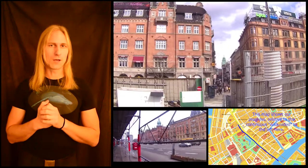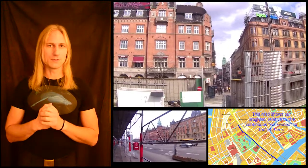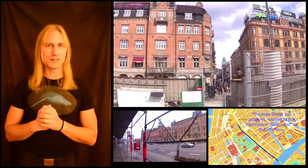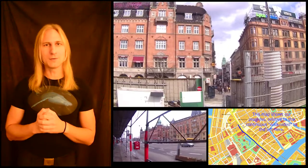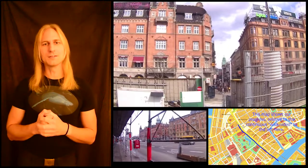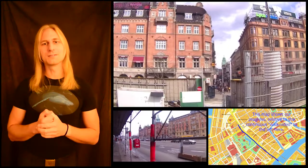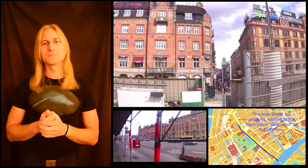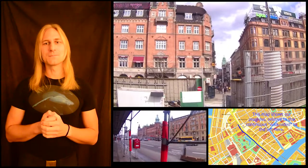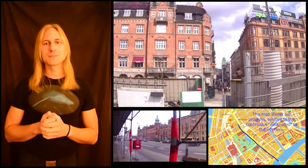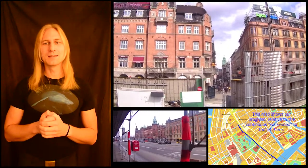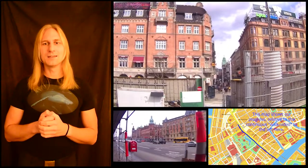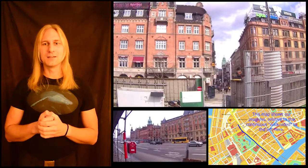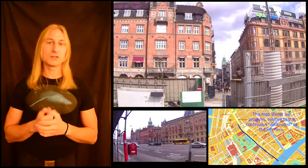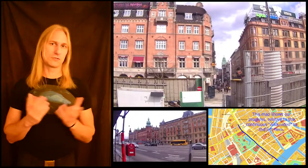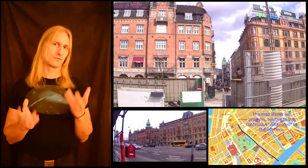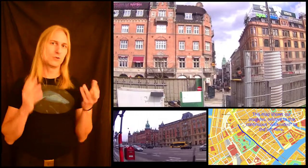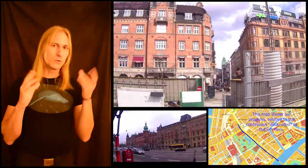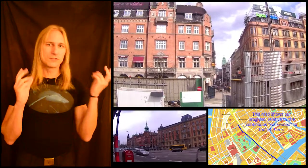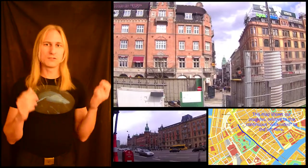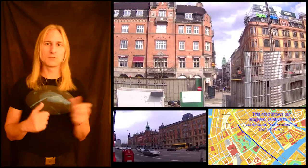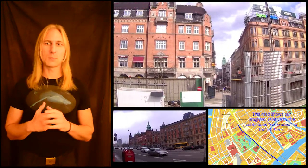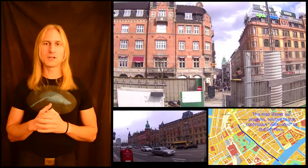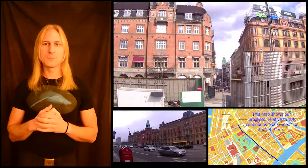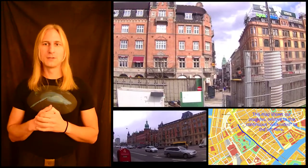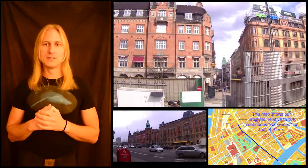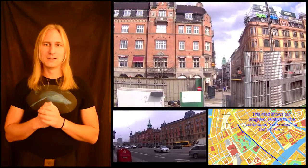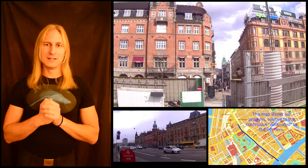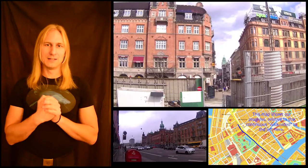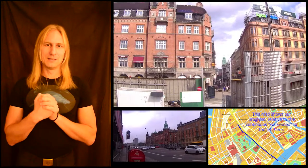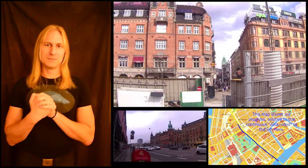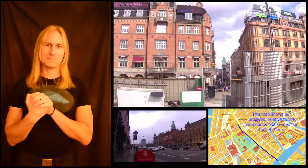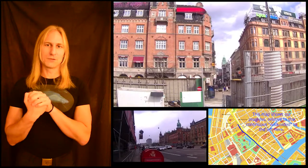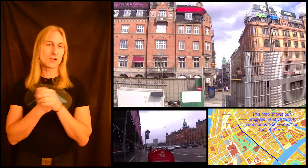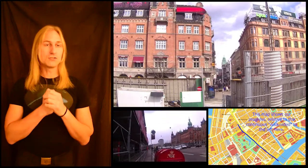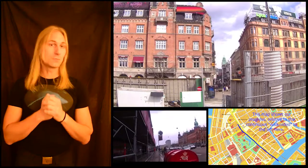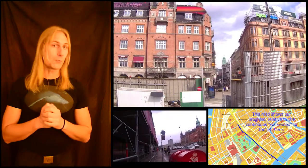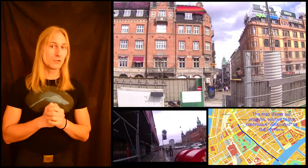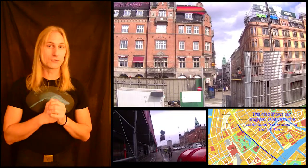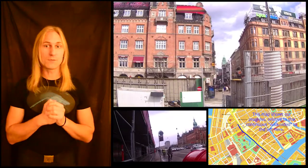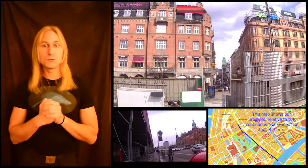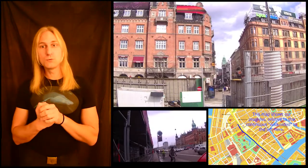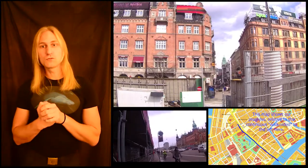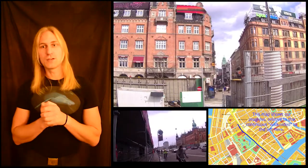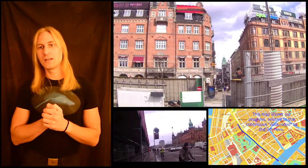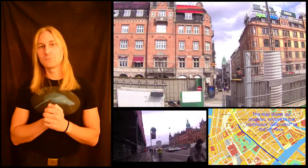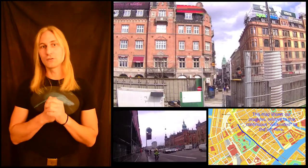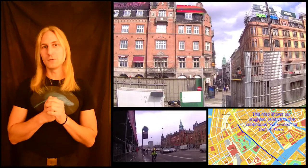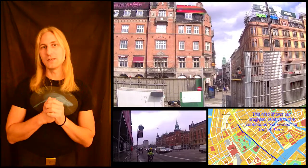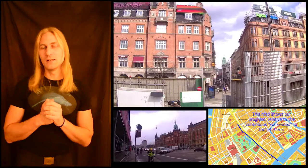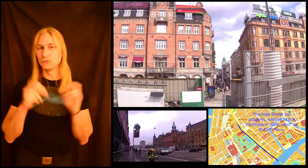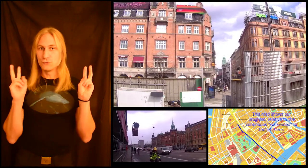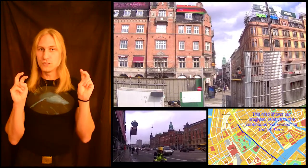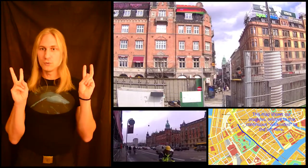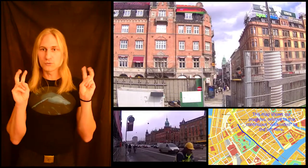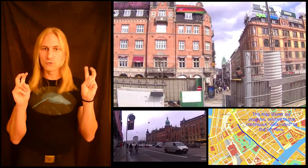their surrounding areas, such as new businesses popping up, changing popular travel routes, and